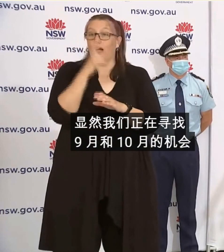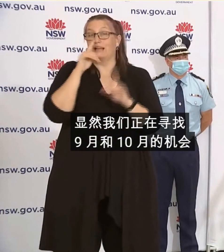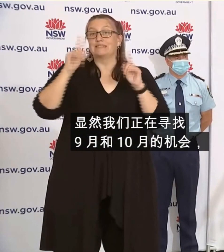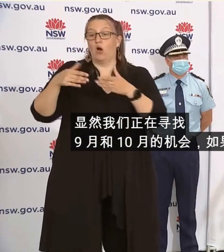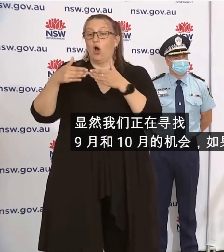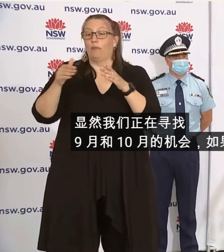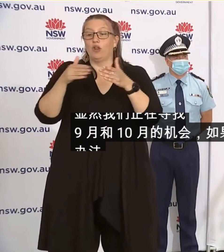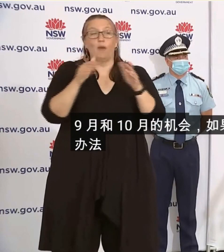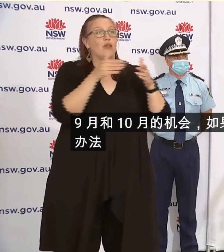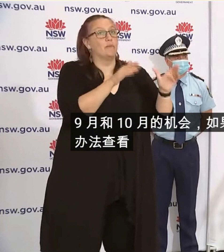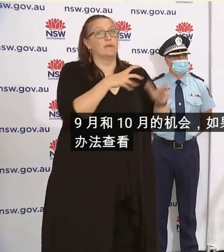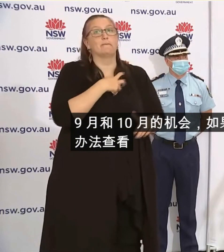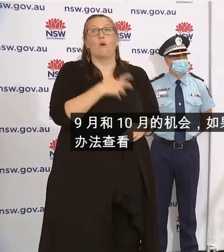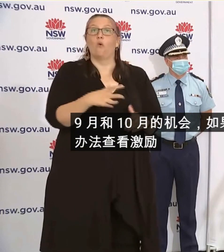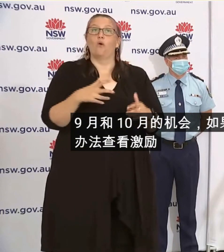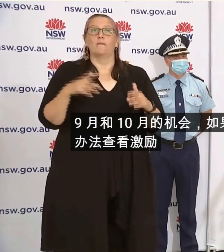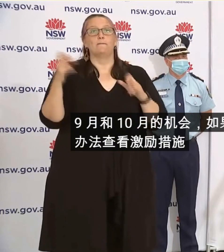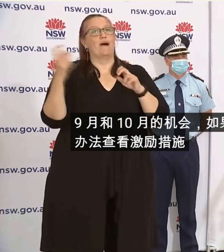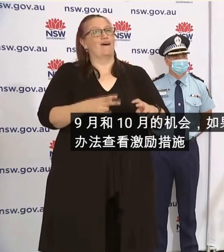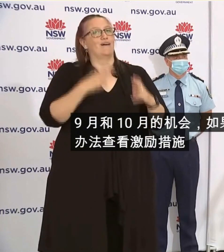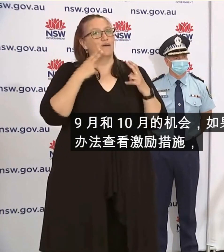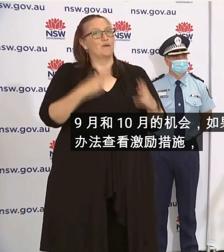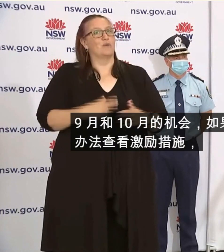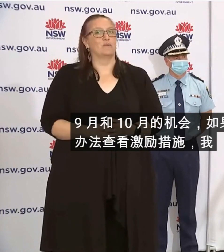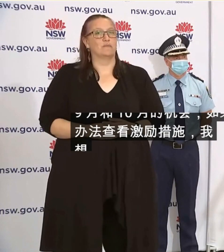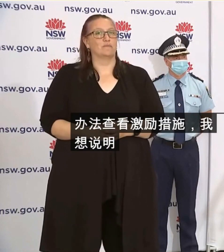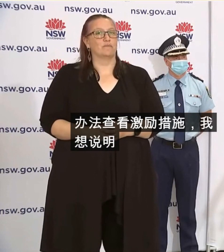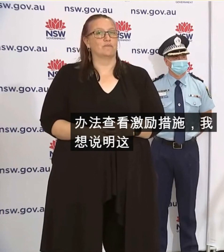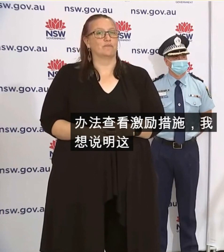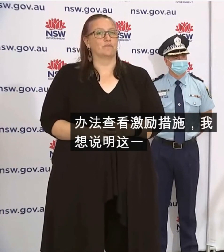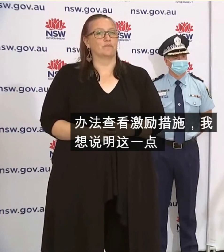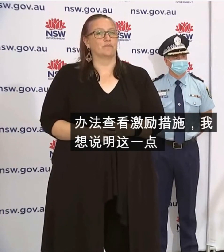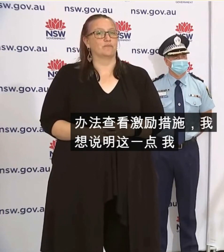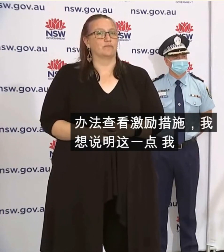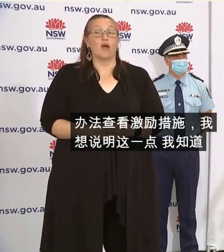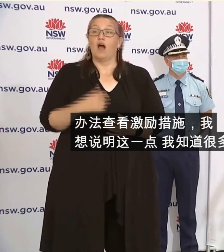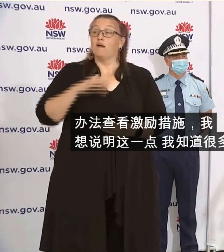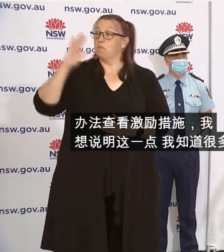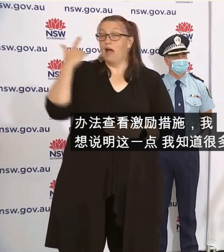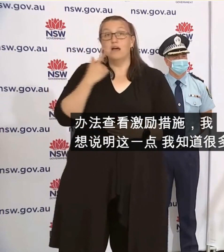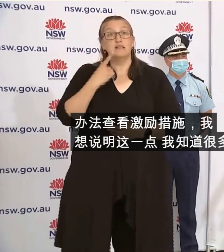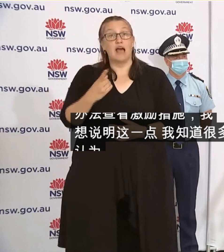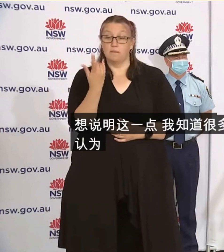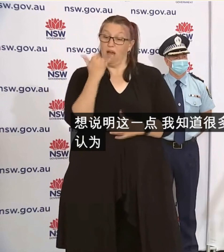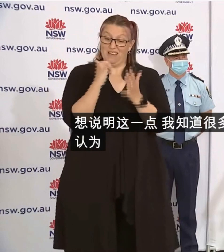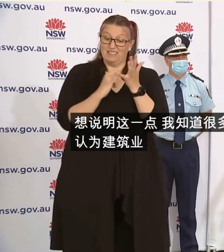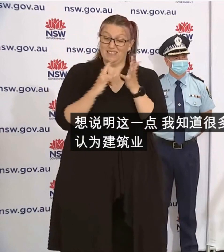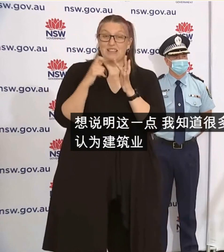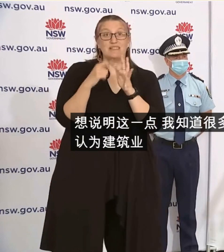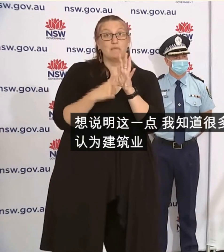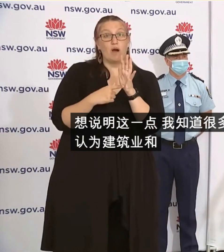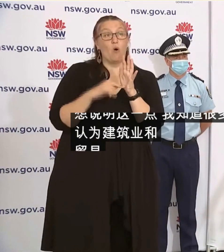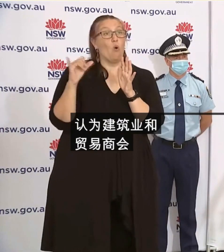and October if there's a way for us to look at incentives. And I want to make this point. I know that many assumed